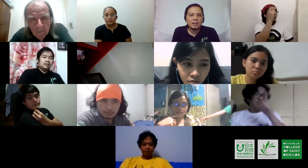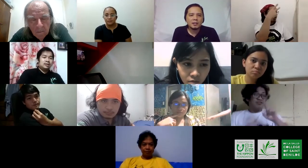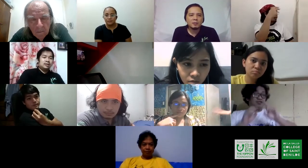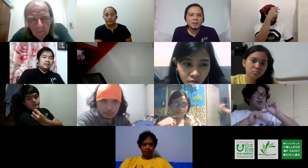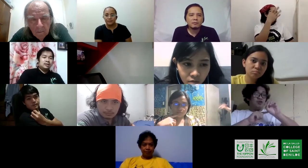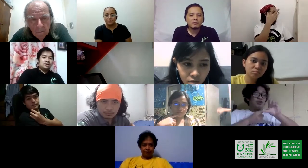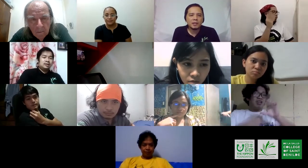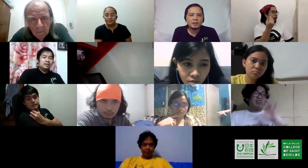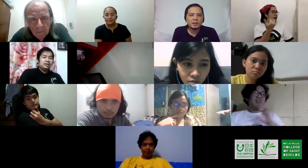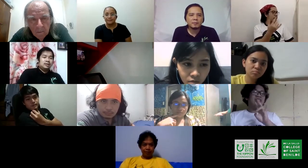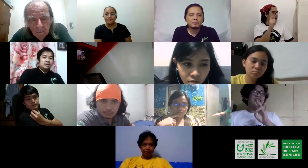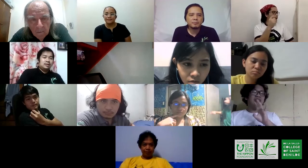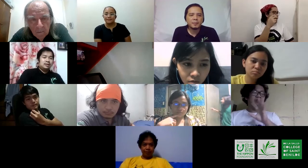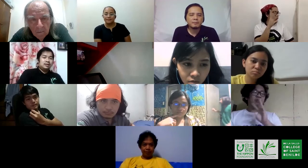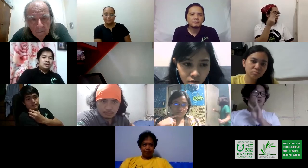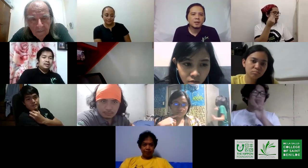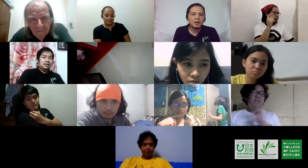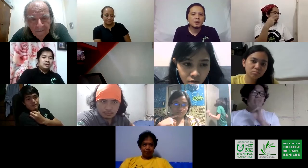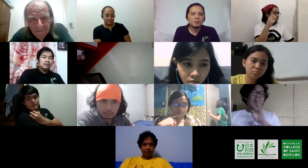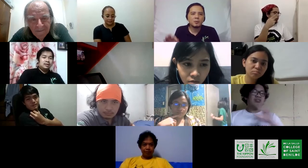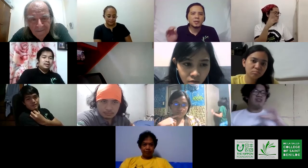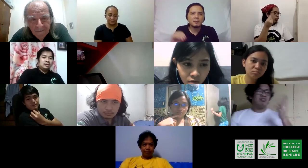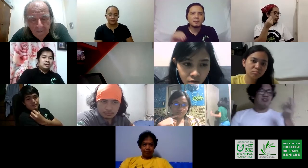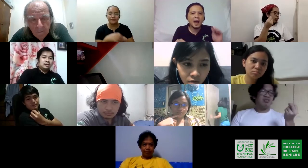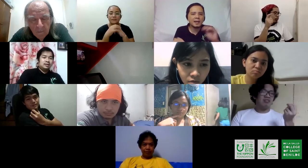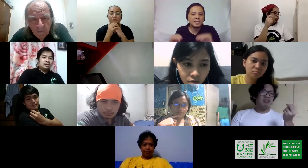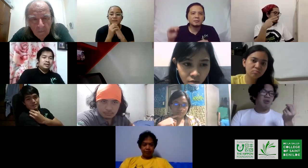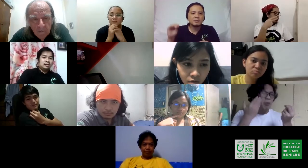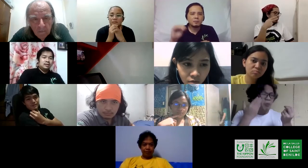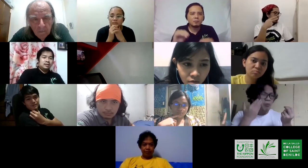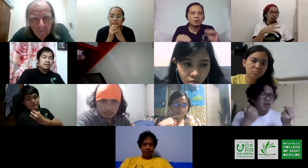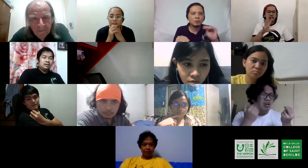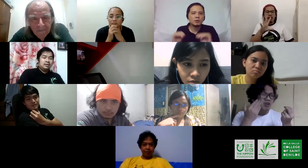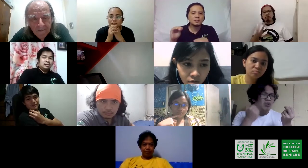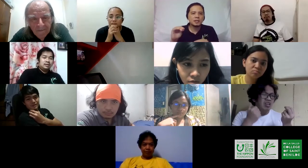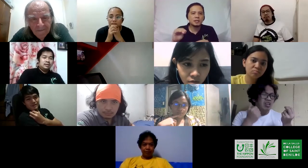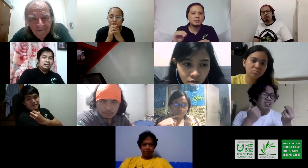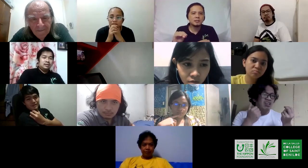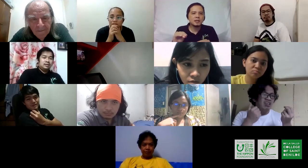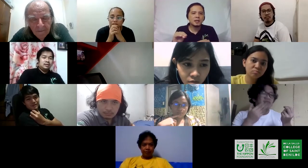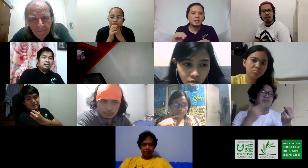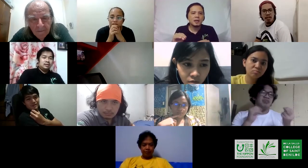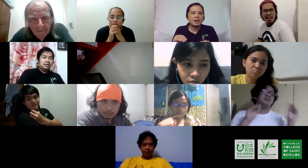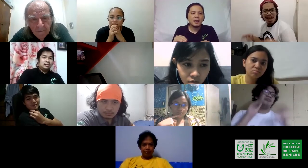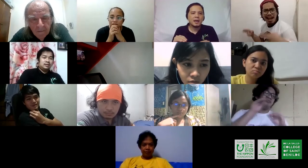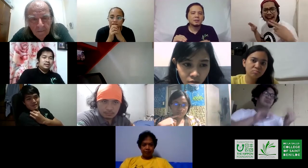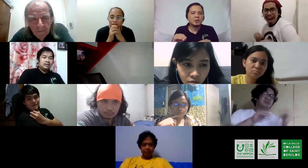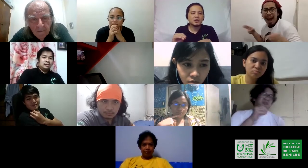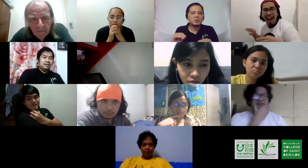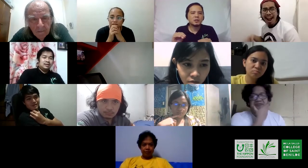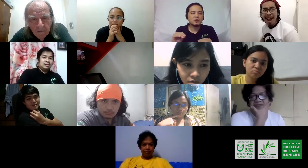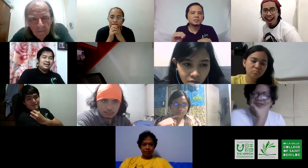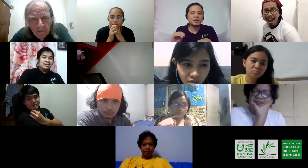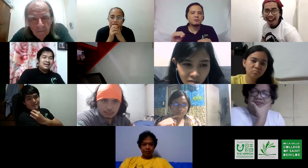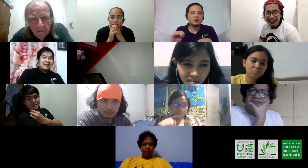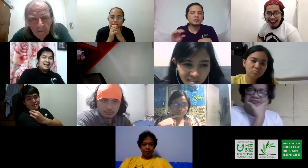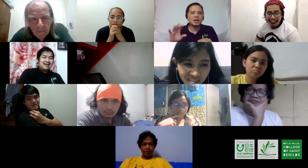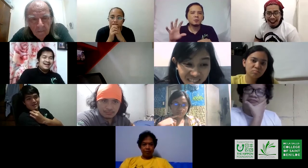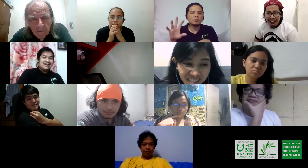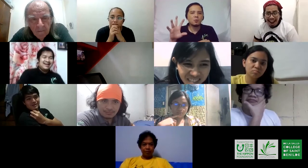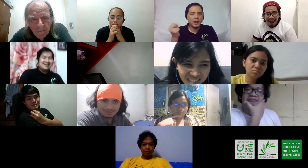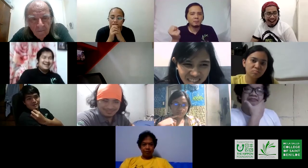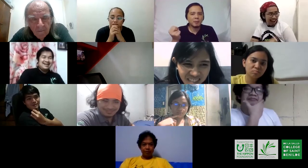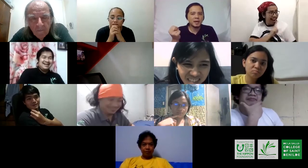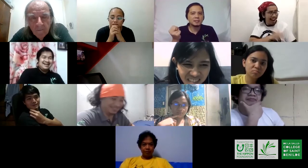a little bit of like, we kept adding more words in. And because we noticed that, for